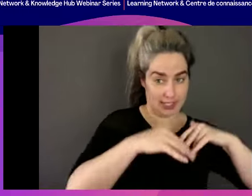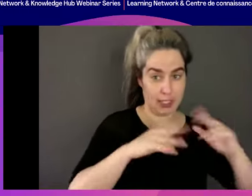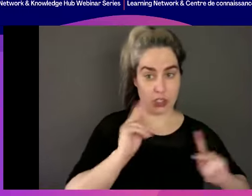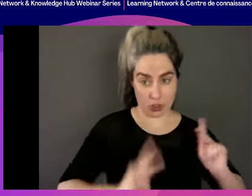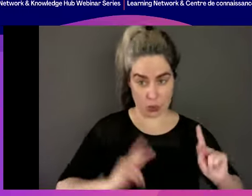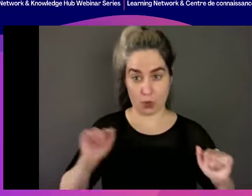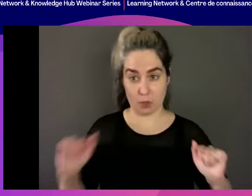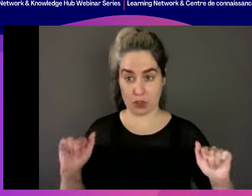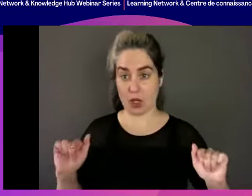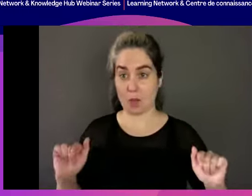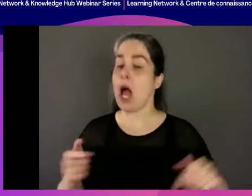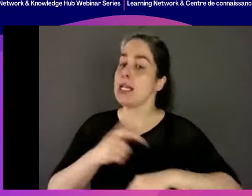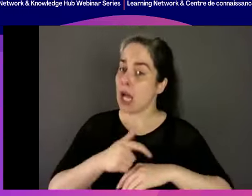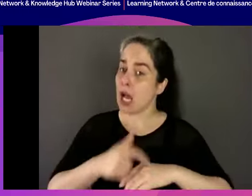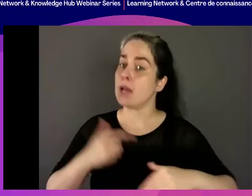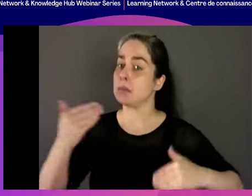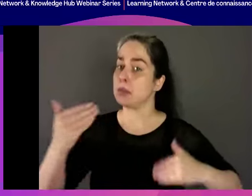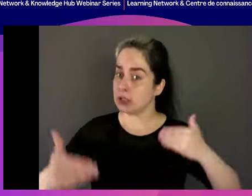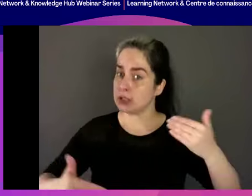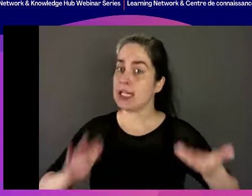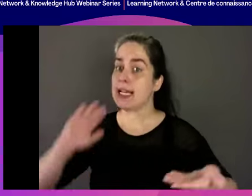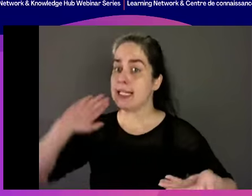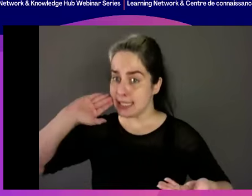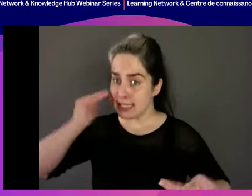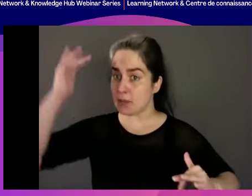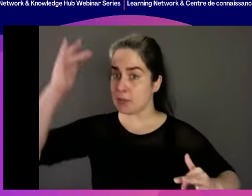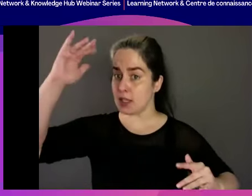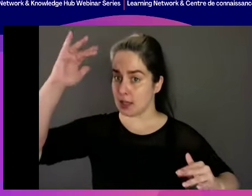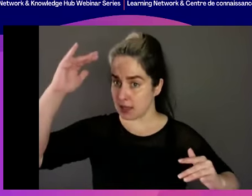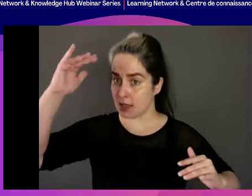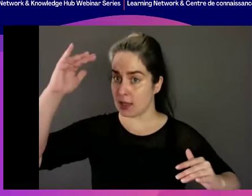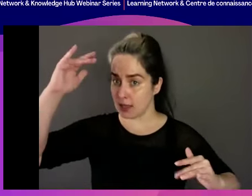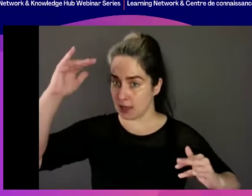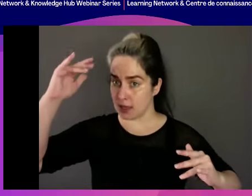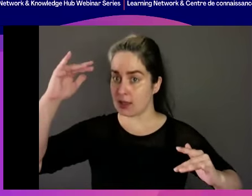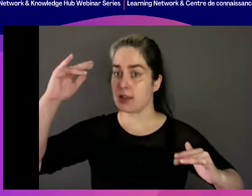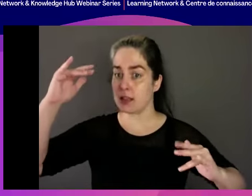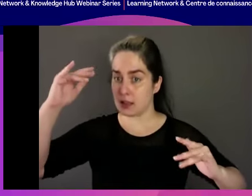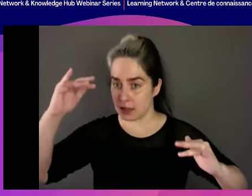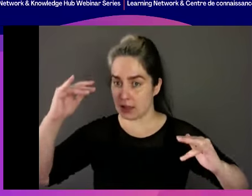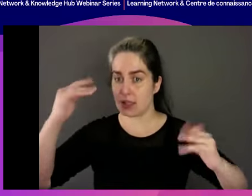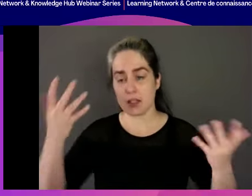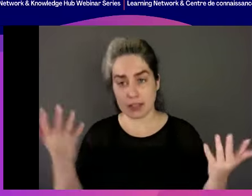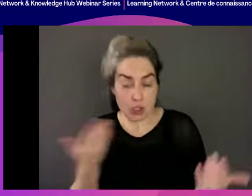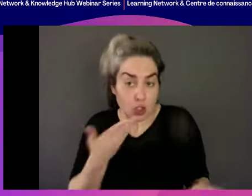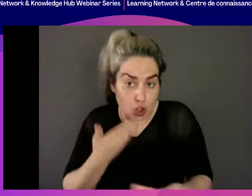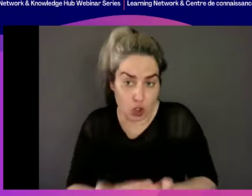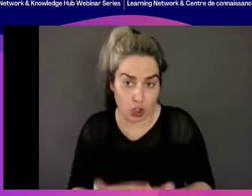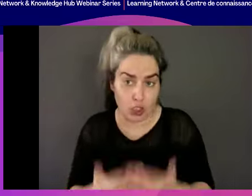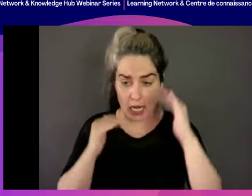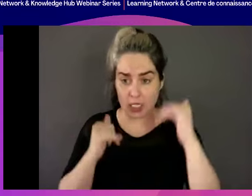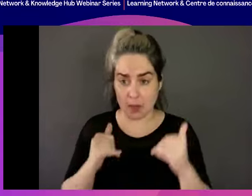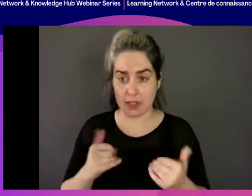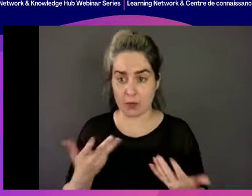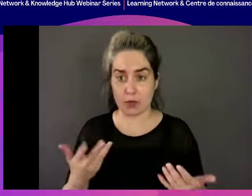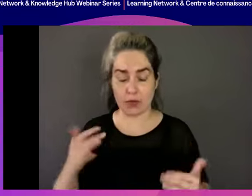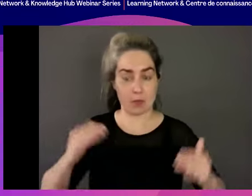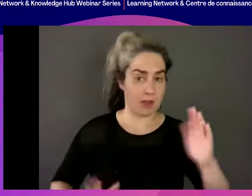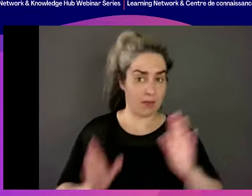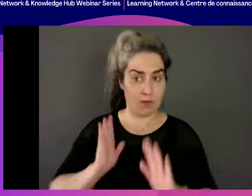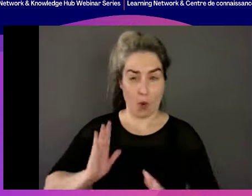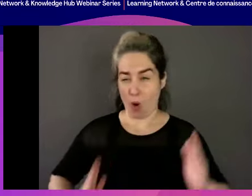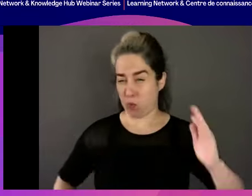differences do seem to be decreasing. So that's good and somewhat expected as we see time pass from the very high proportions